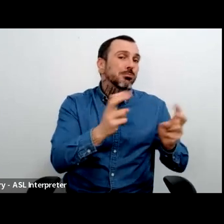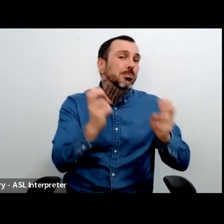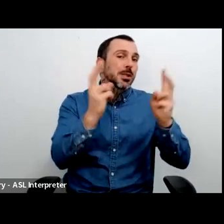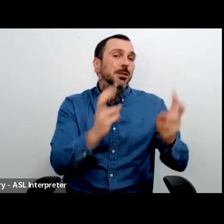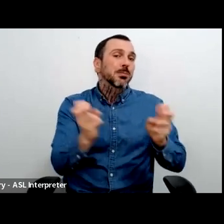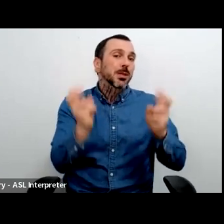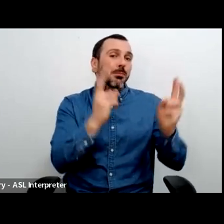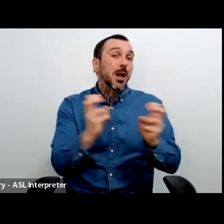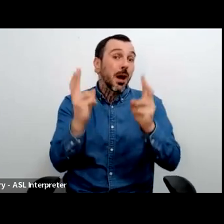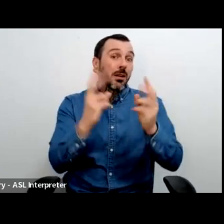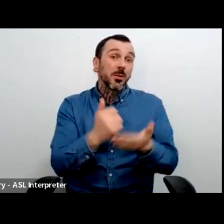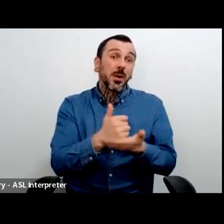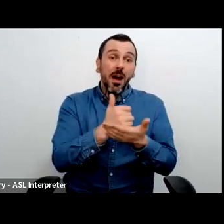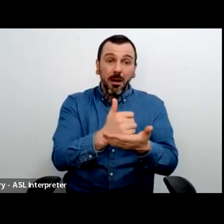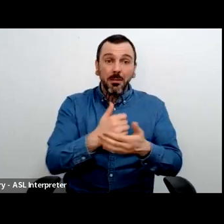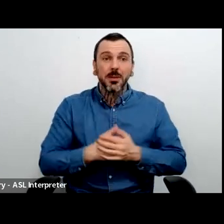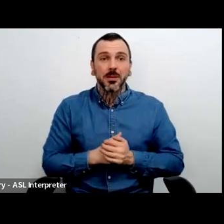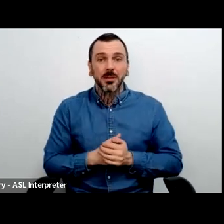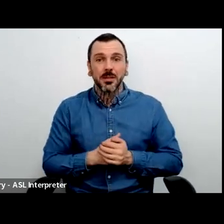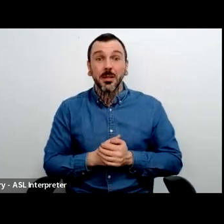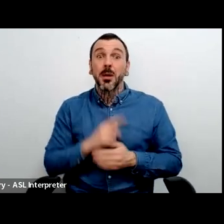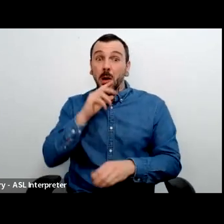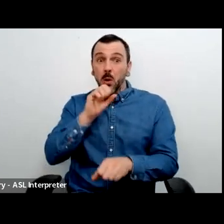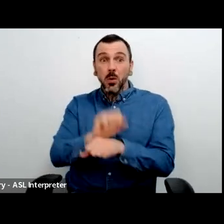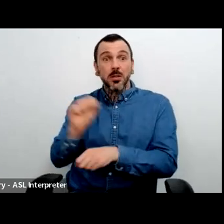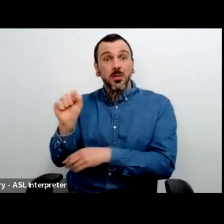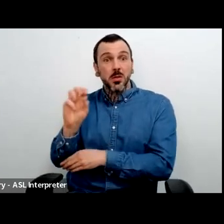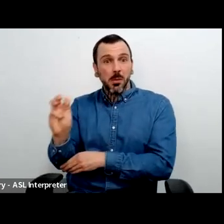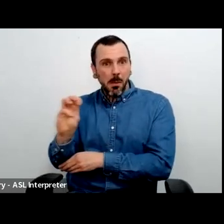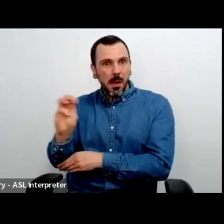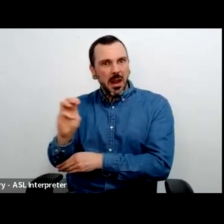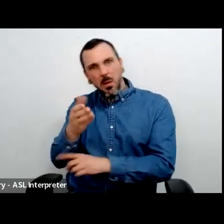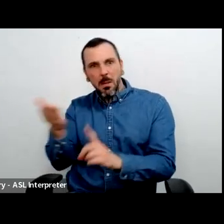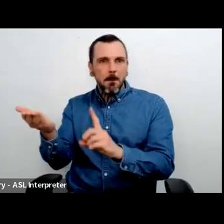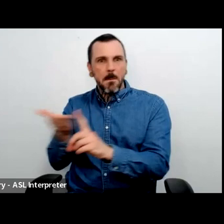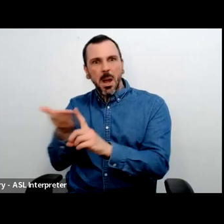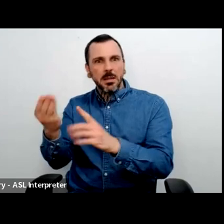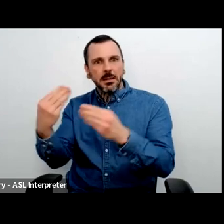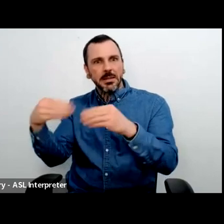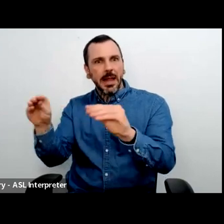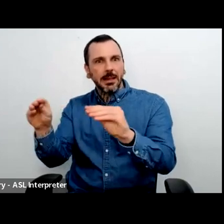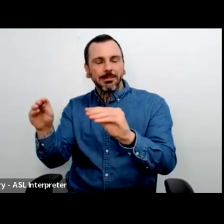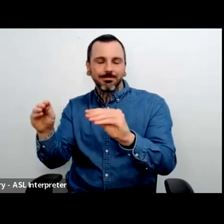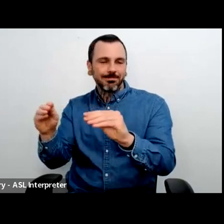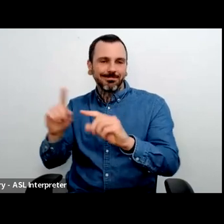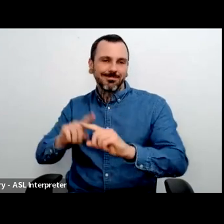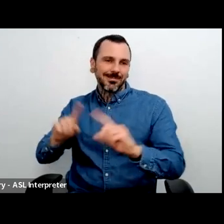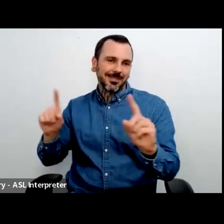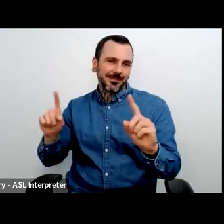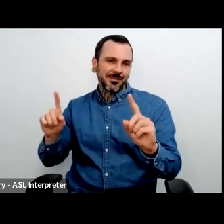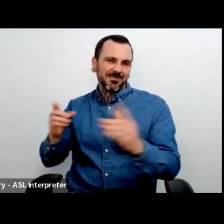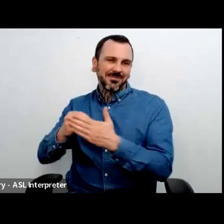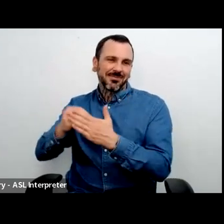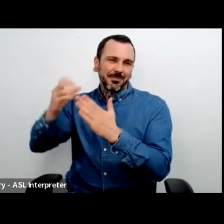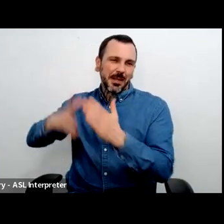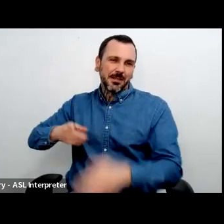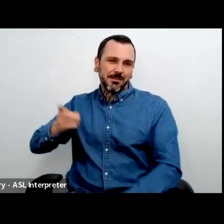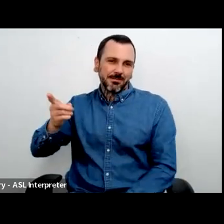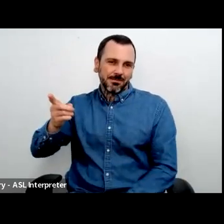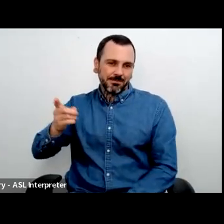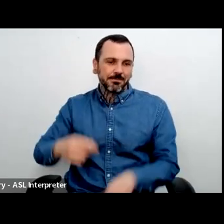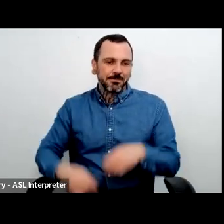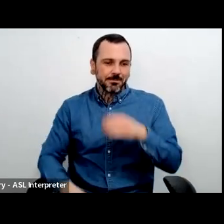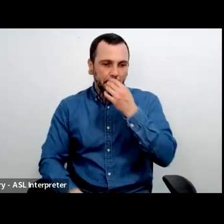sway real sales on social media. And it's also really hard because the product